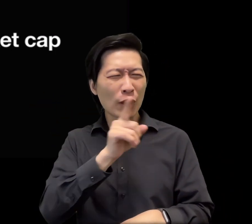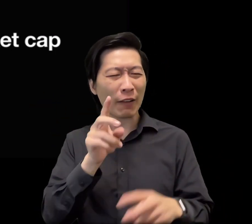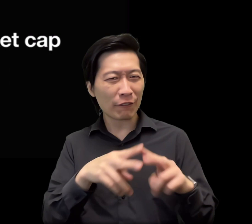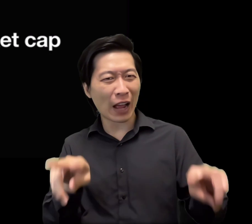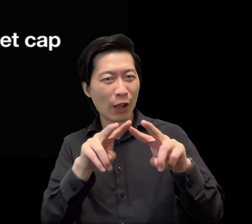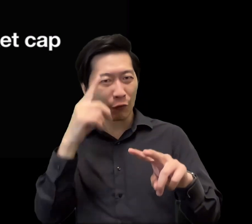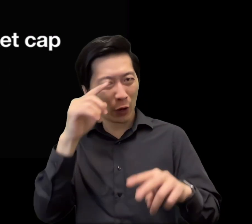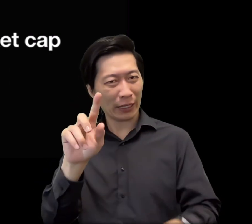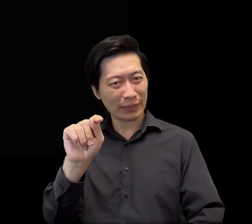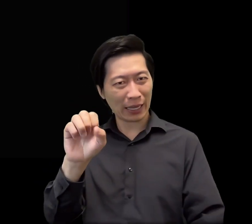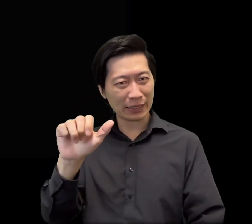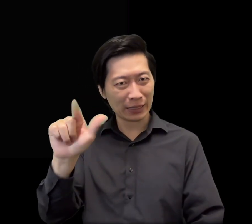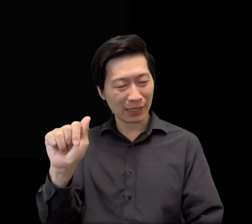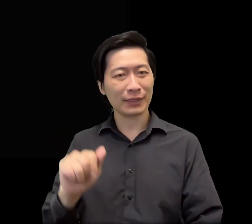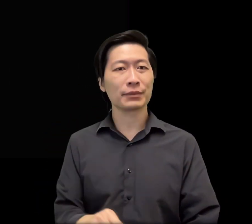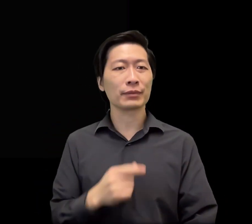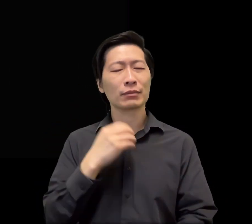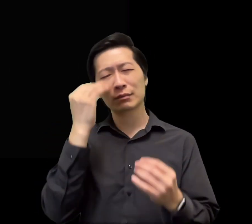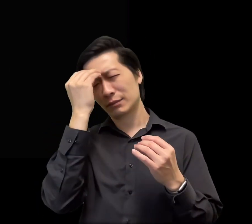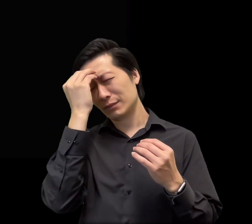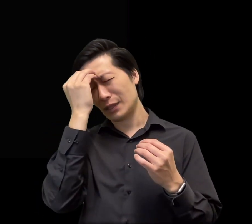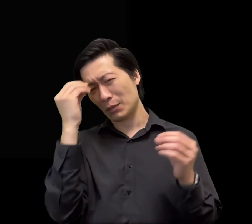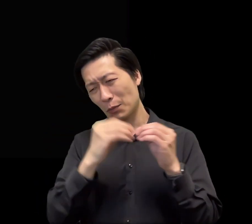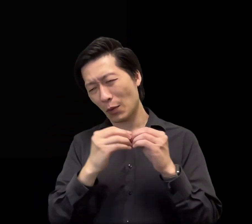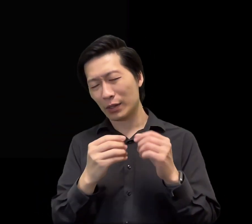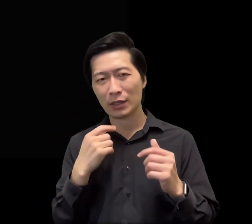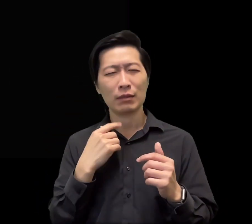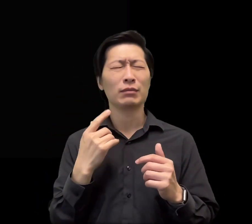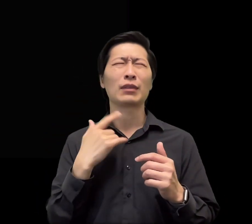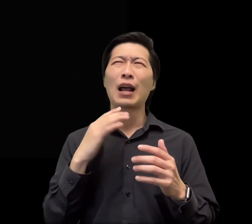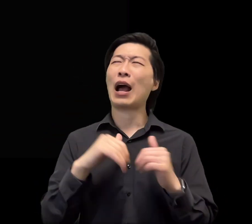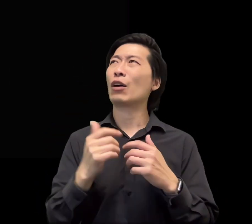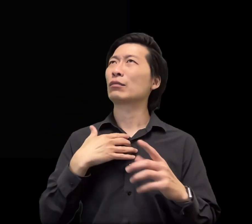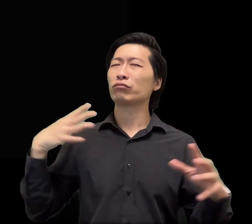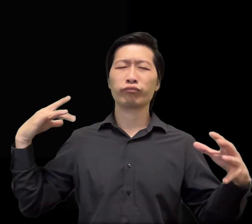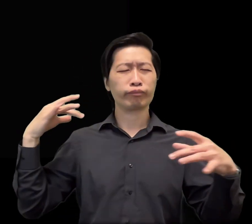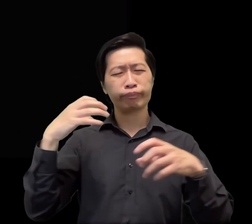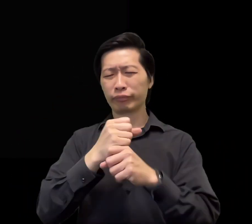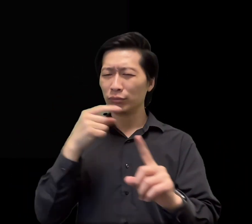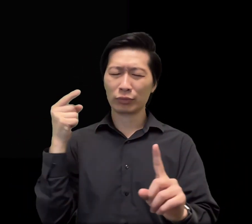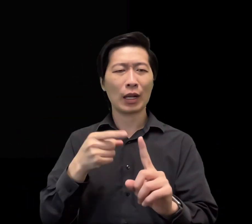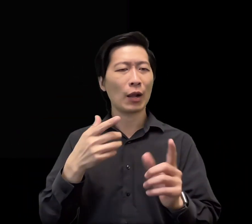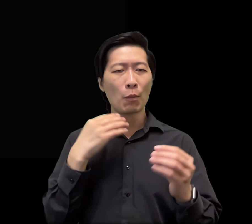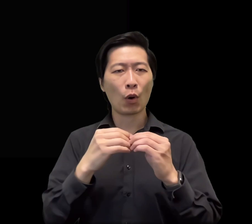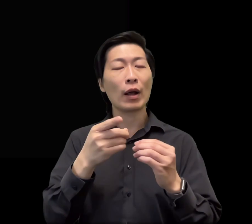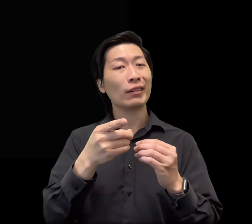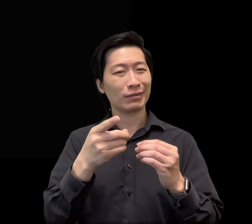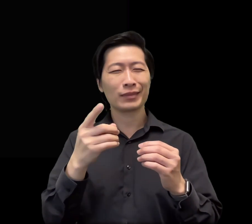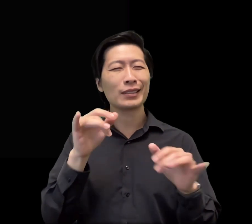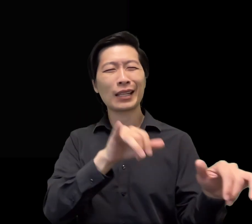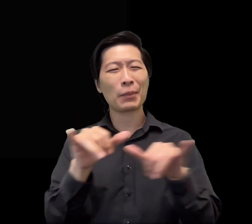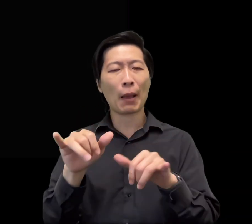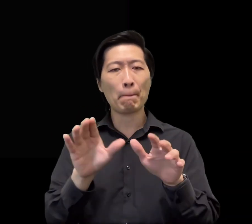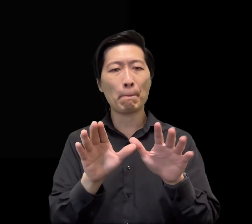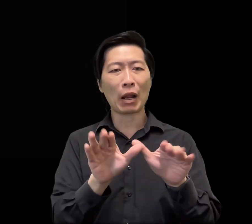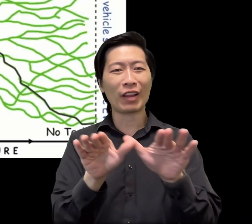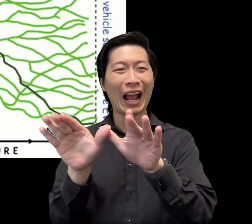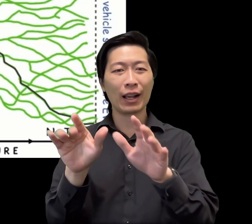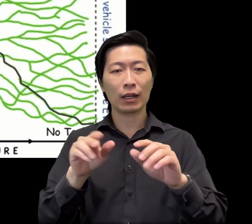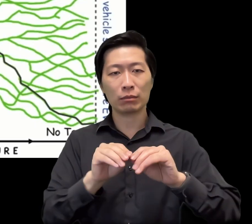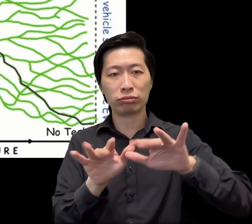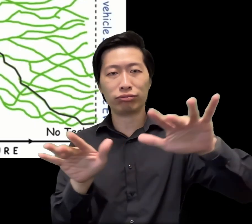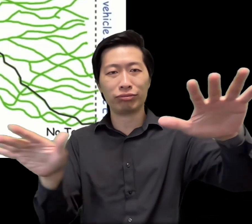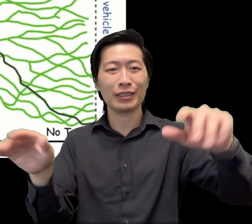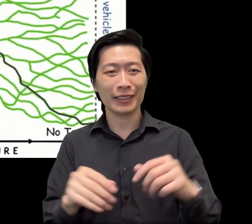that's actually the value in Tesla. And so I thought about it more and more, and I was summing this up. How do we get this to go more and more? It's like the butterfly